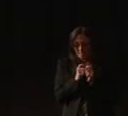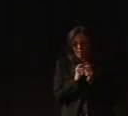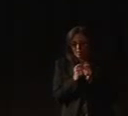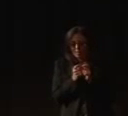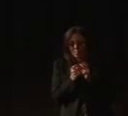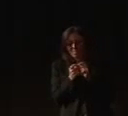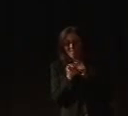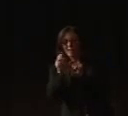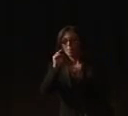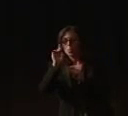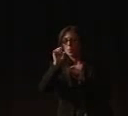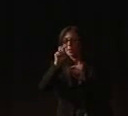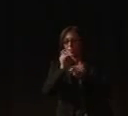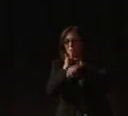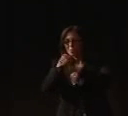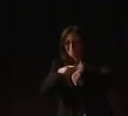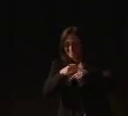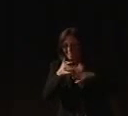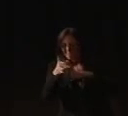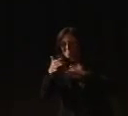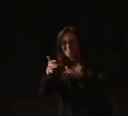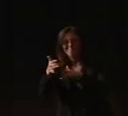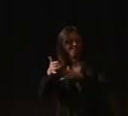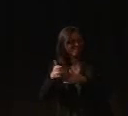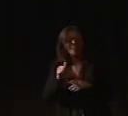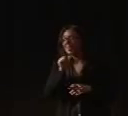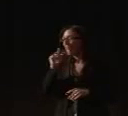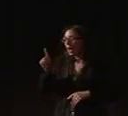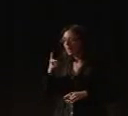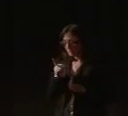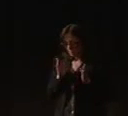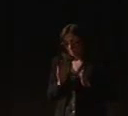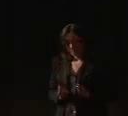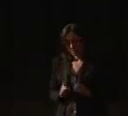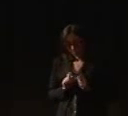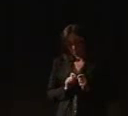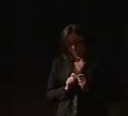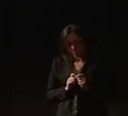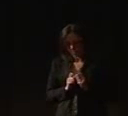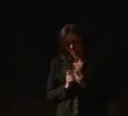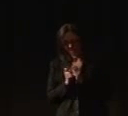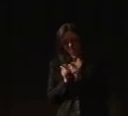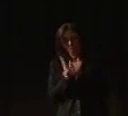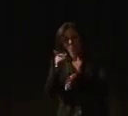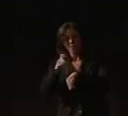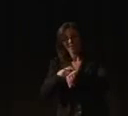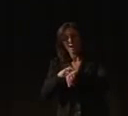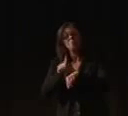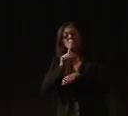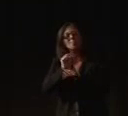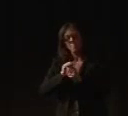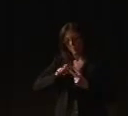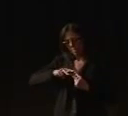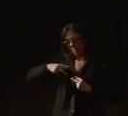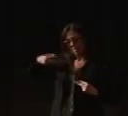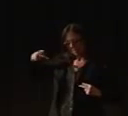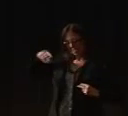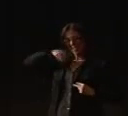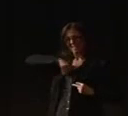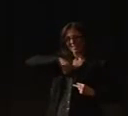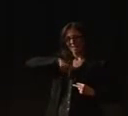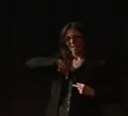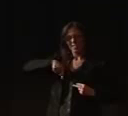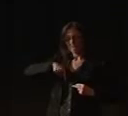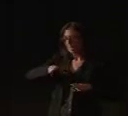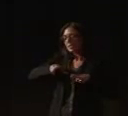not only the evolution of individual organisms, but really the evolution of the genes, you know, the selfish genes